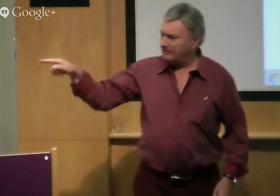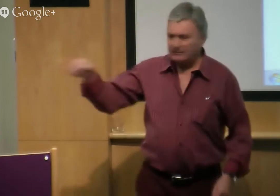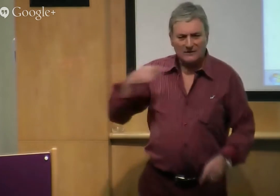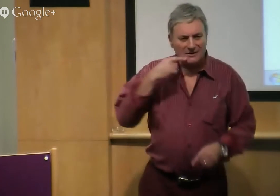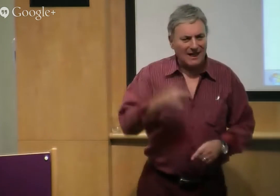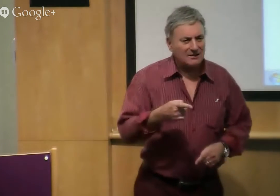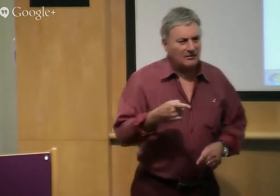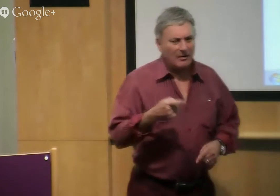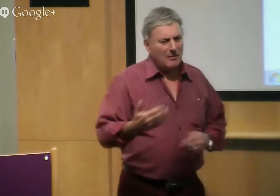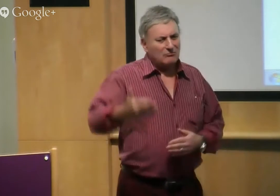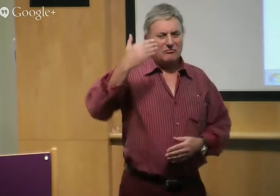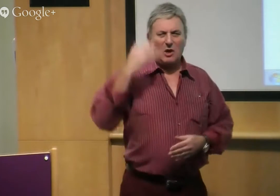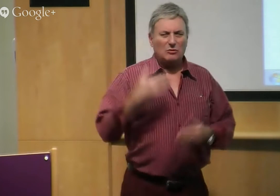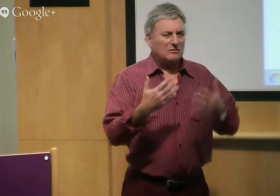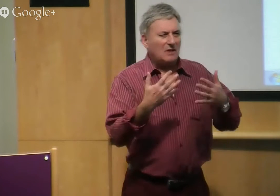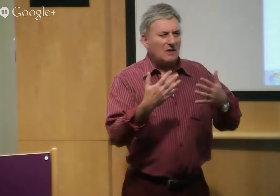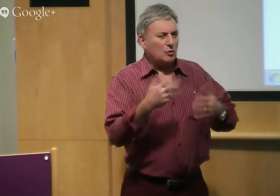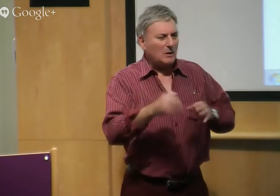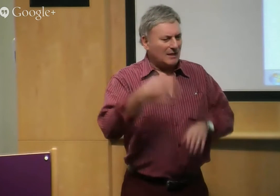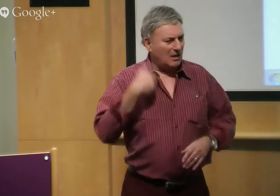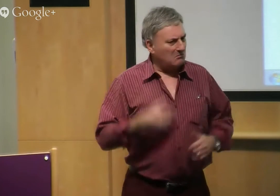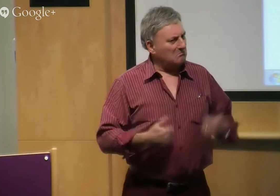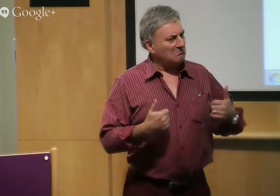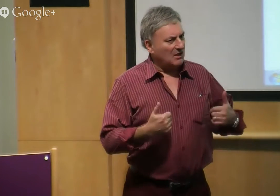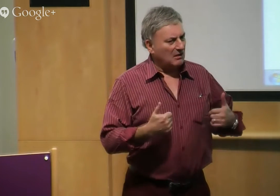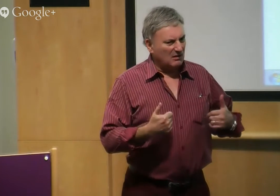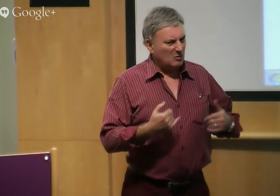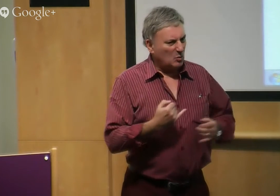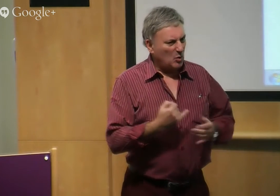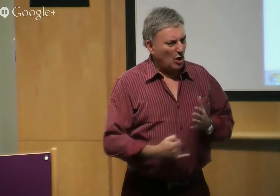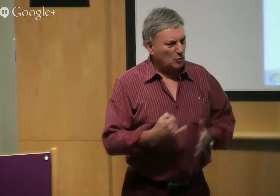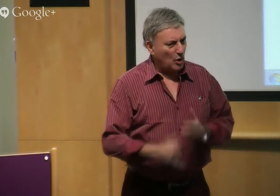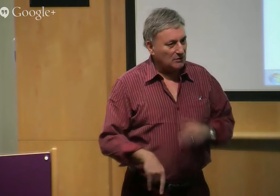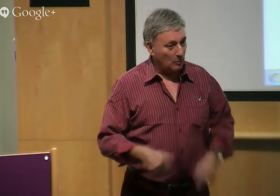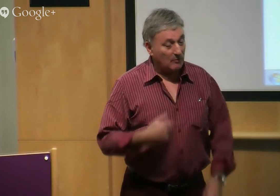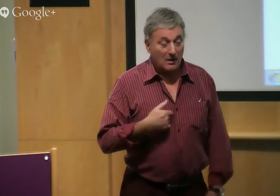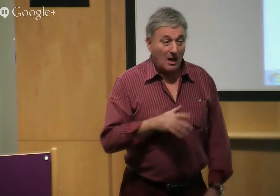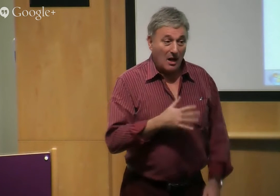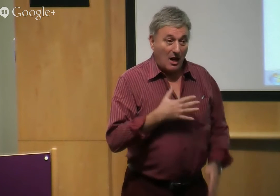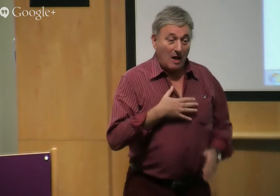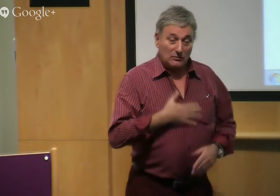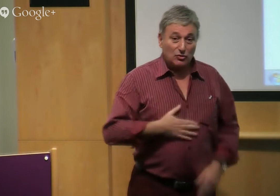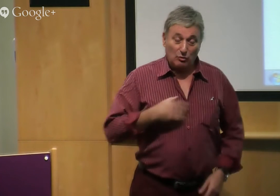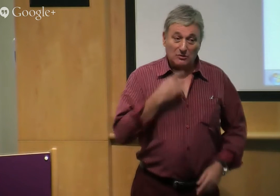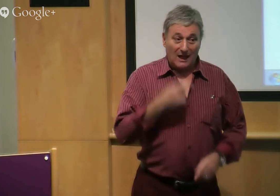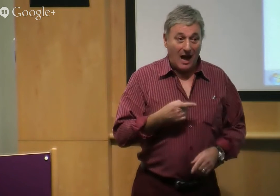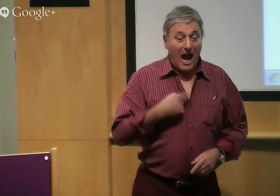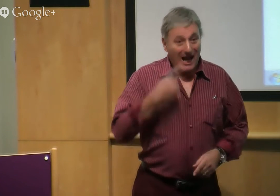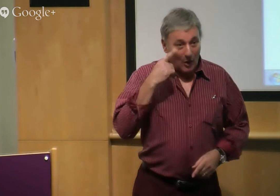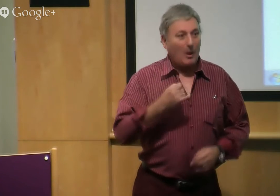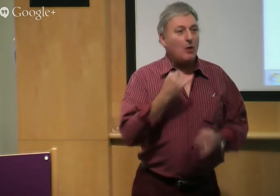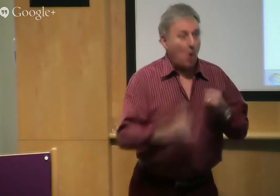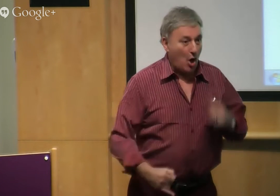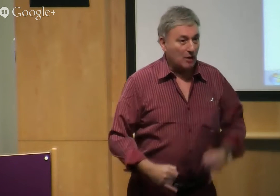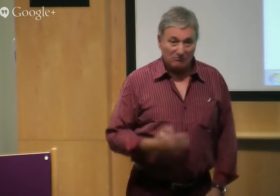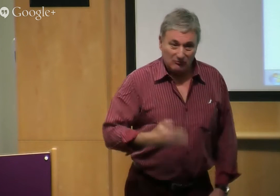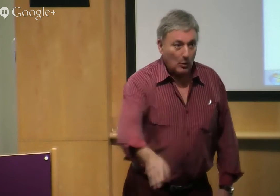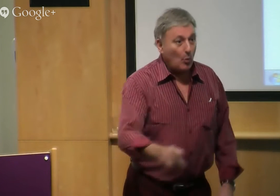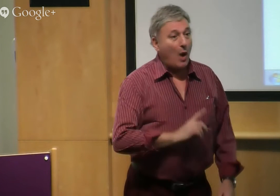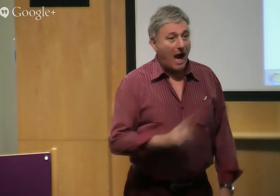Do you know, I remember policy 10, 20 years ago, it was better then. And I'm sorry to say, but